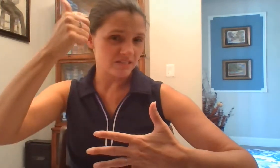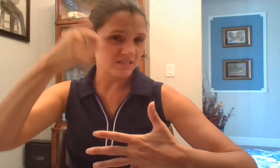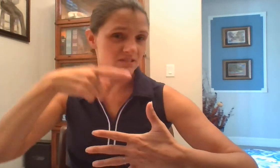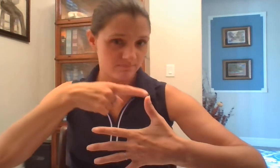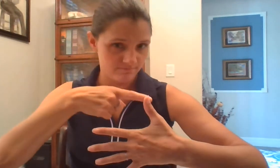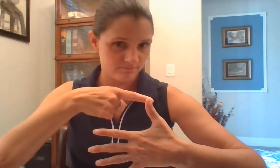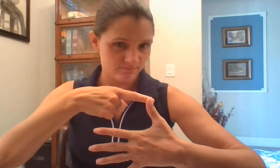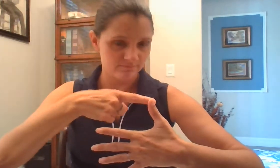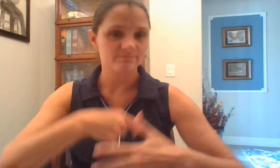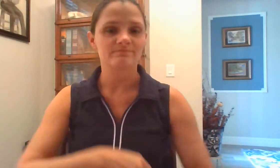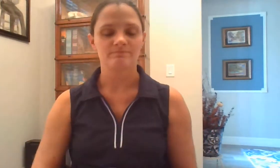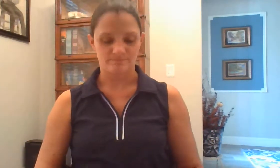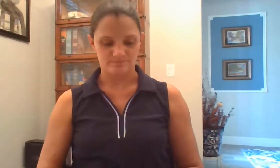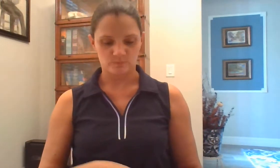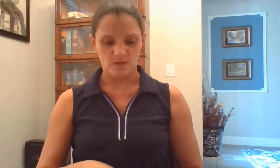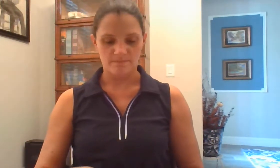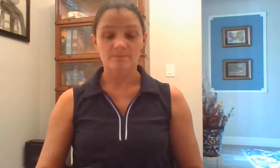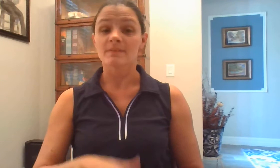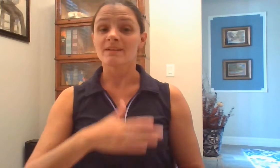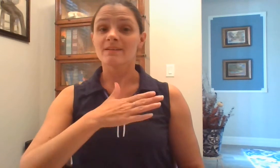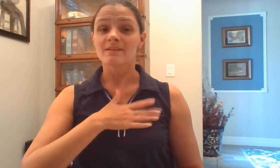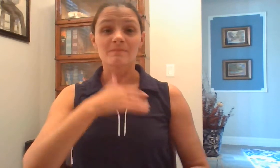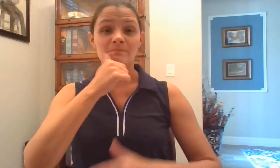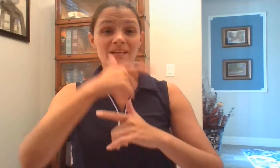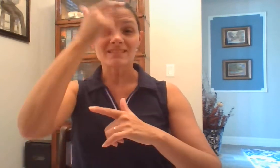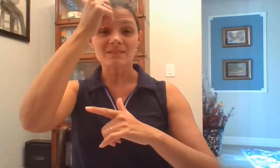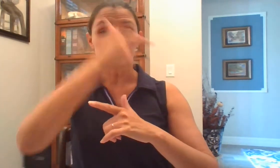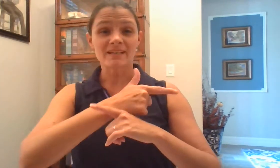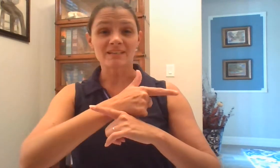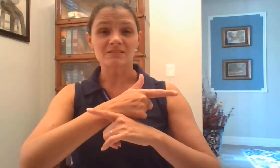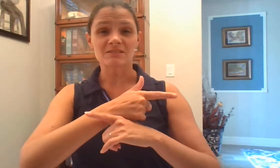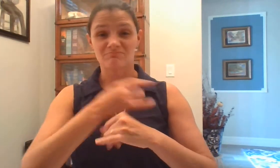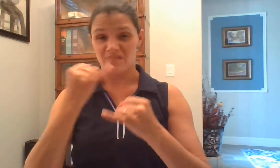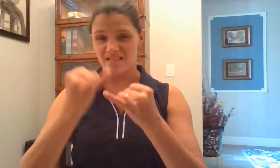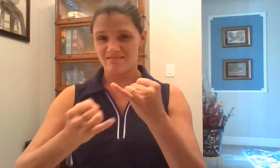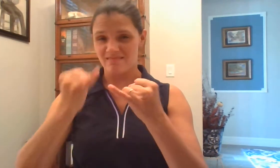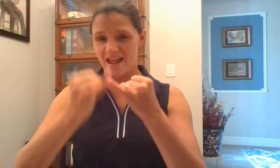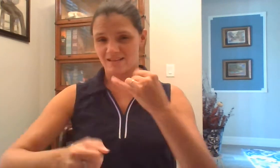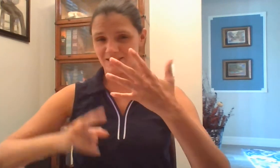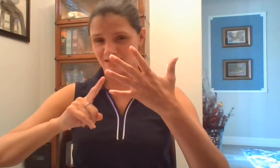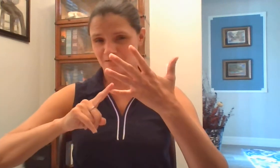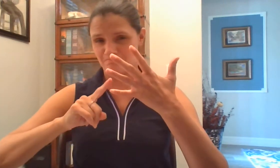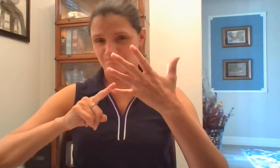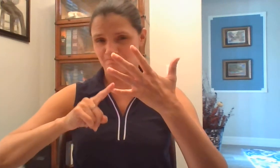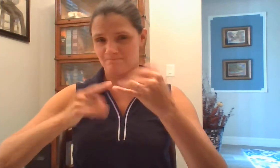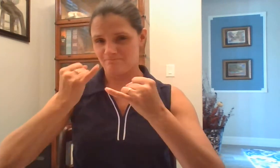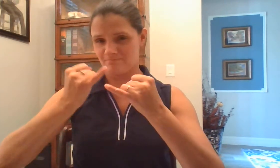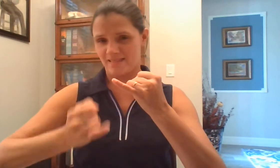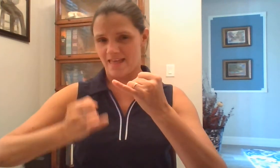my siblings last last